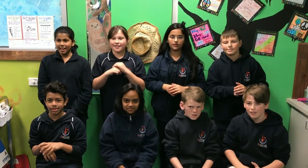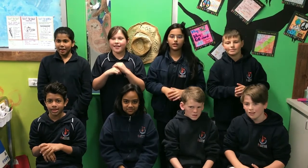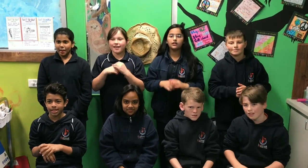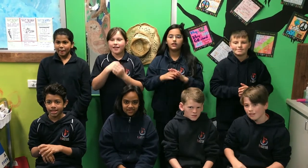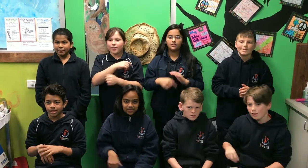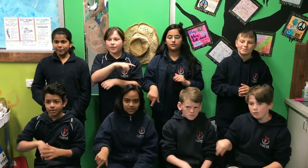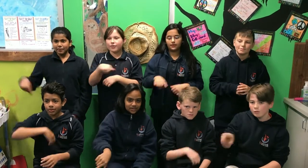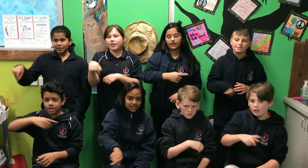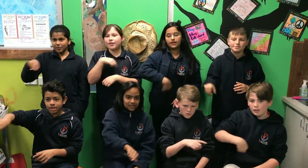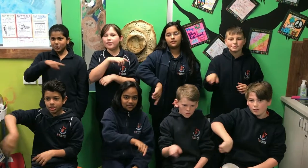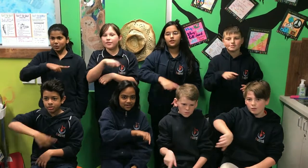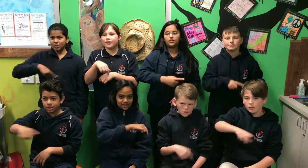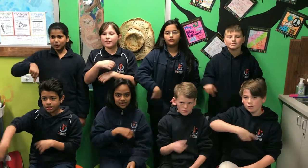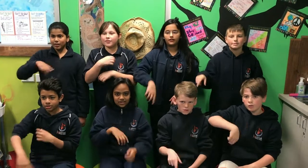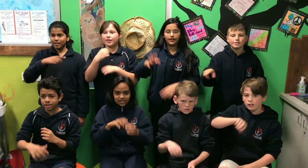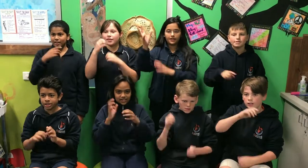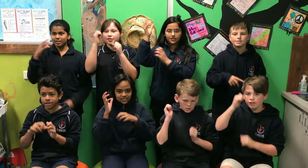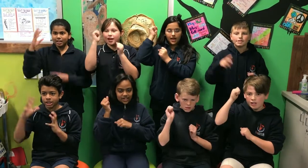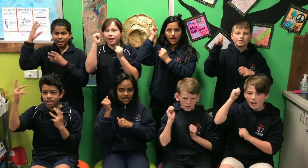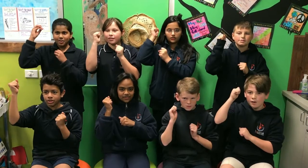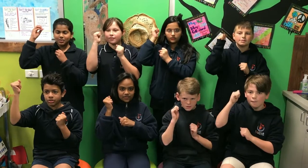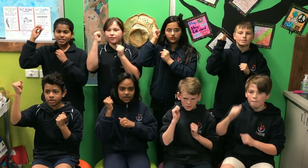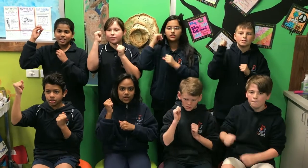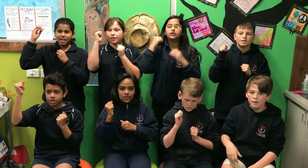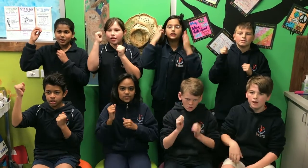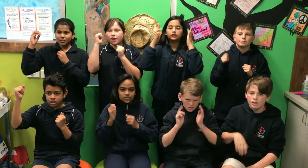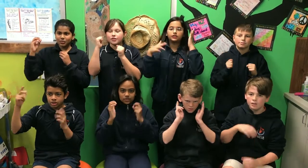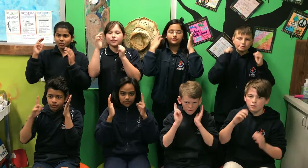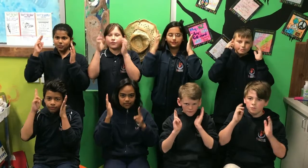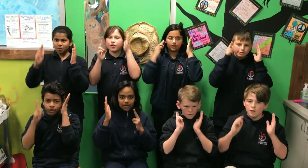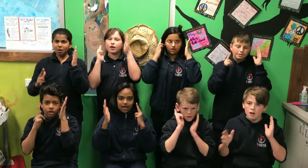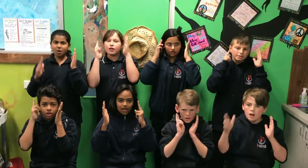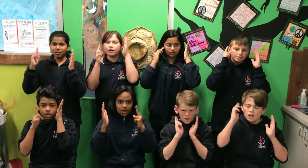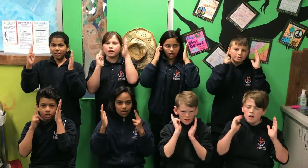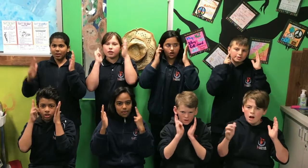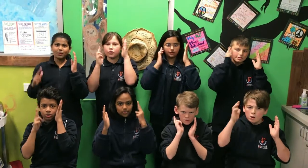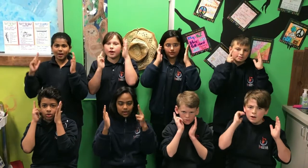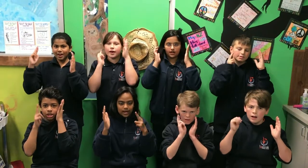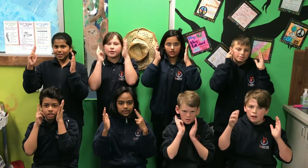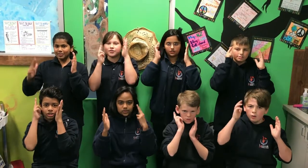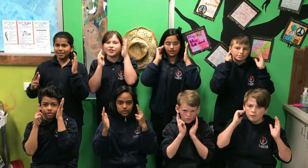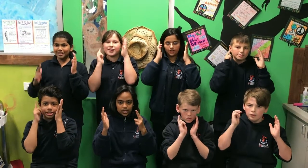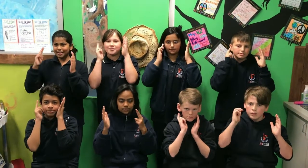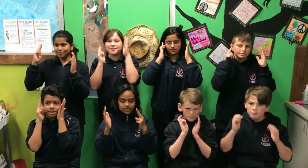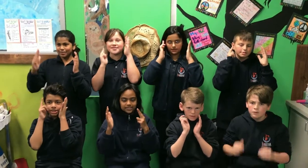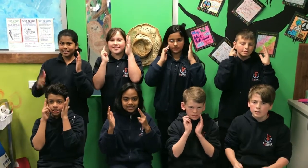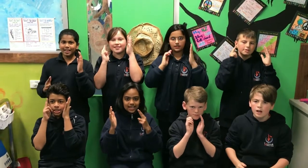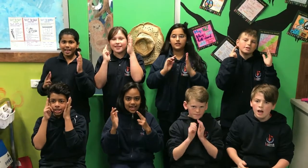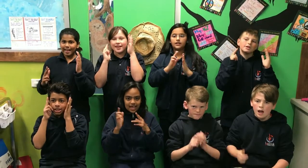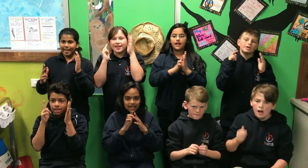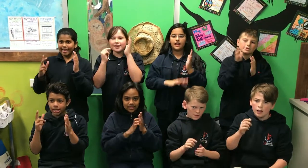We will reach out to follow our dreams, and